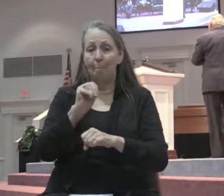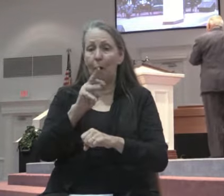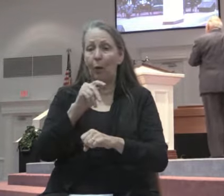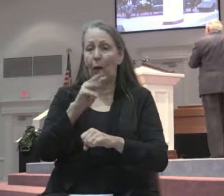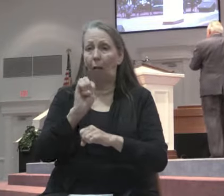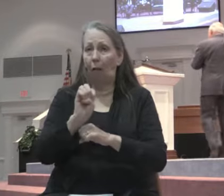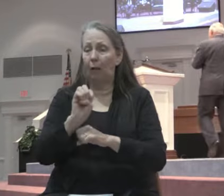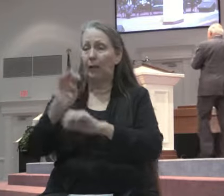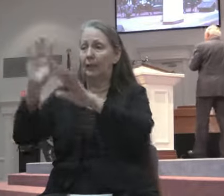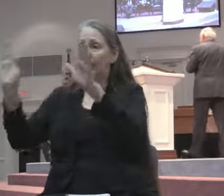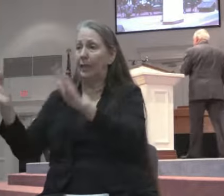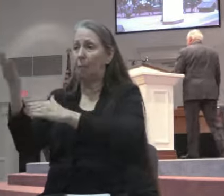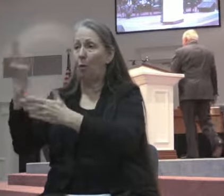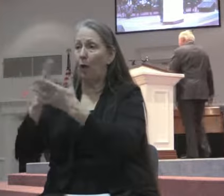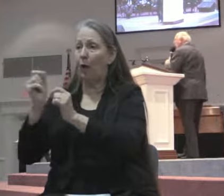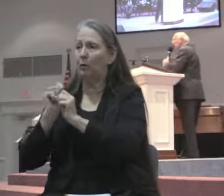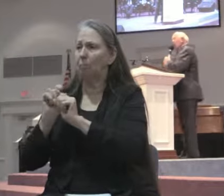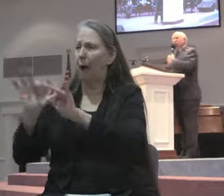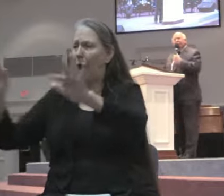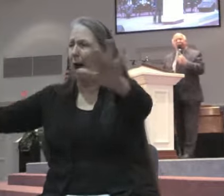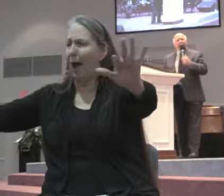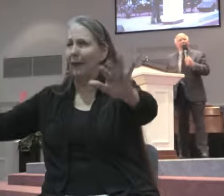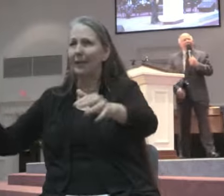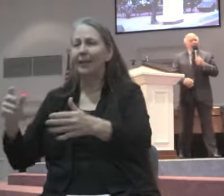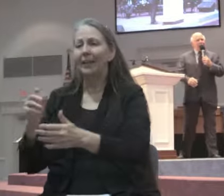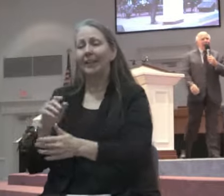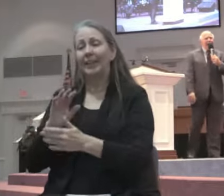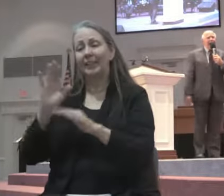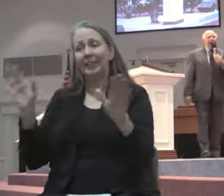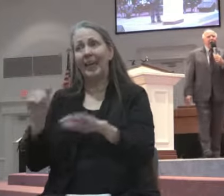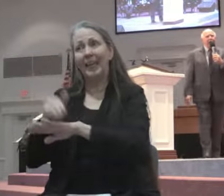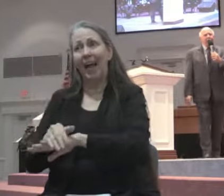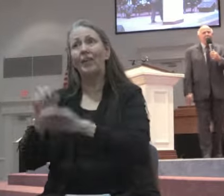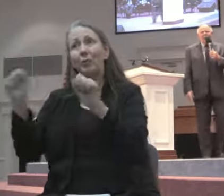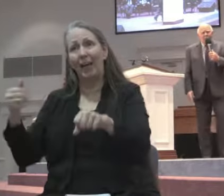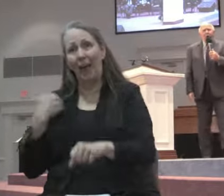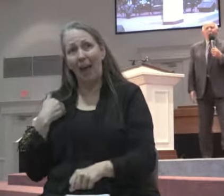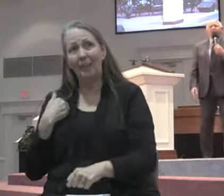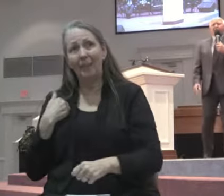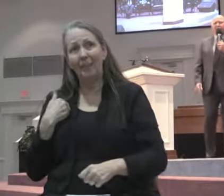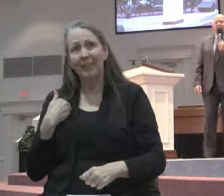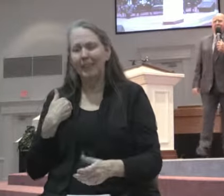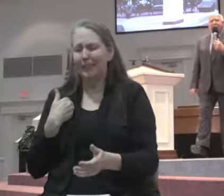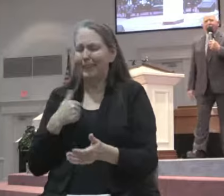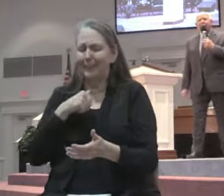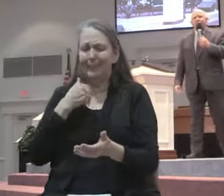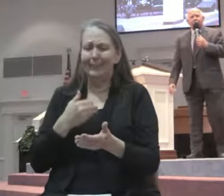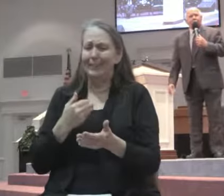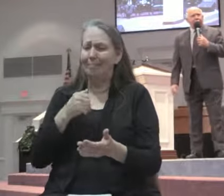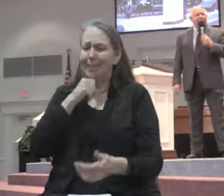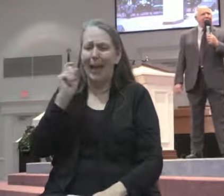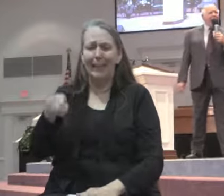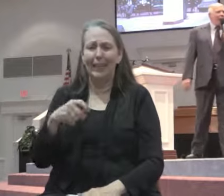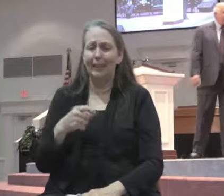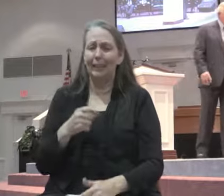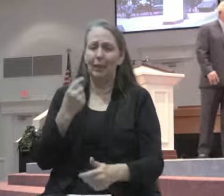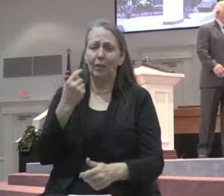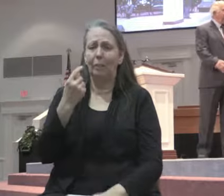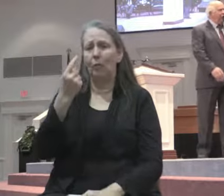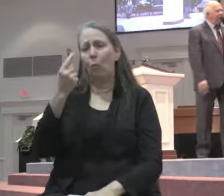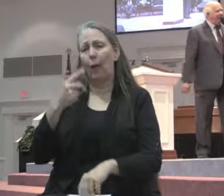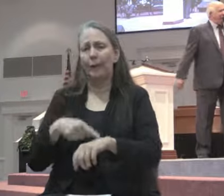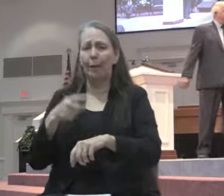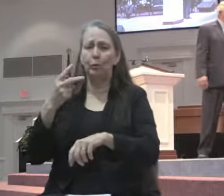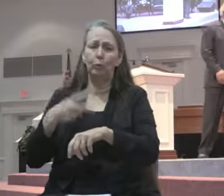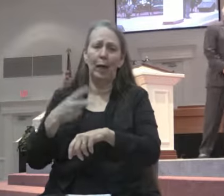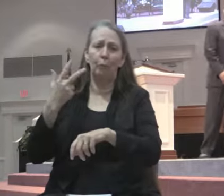an outpouring of the Holy Ghost. So Sunday night, you can have a... We don't just need that two or three times a year